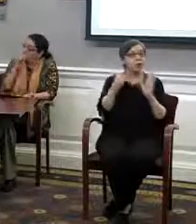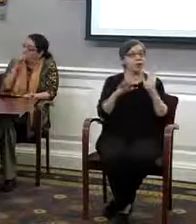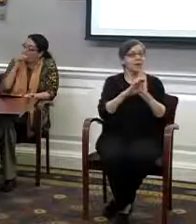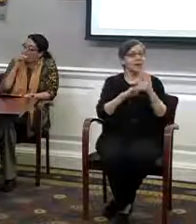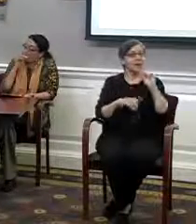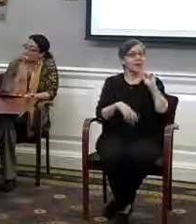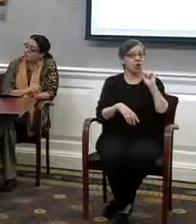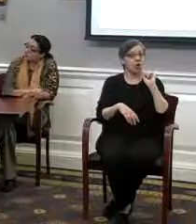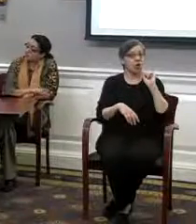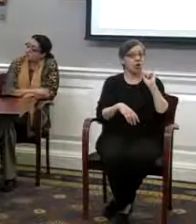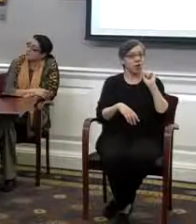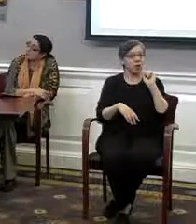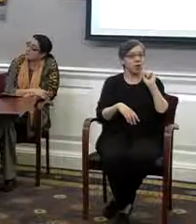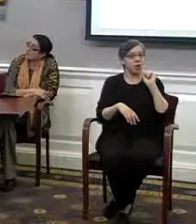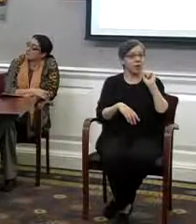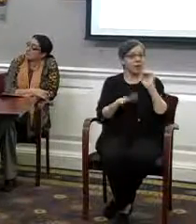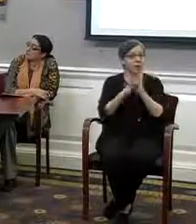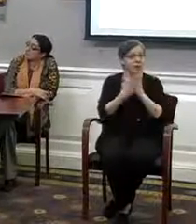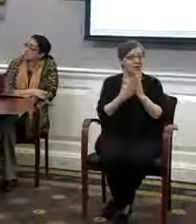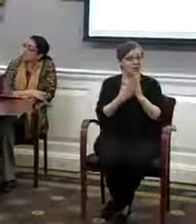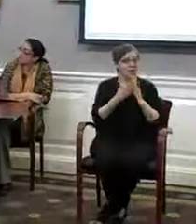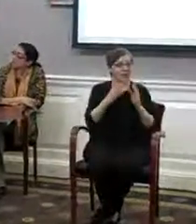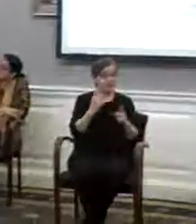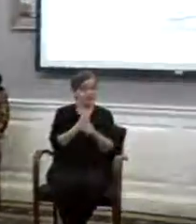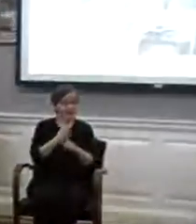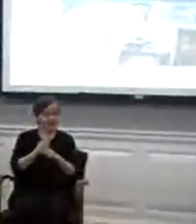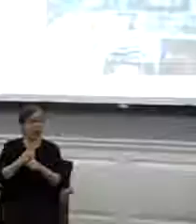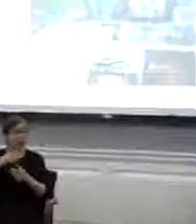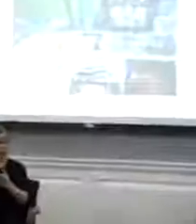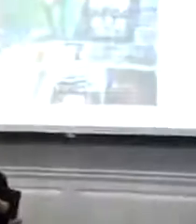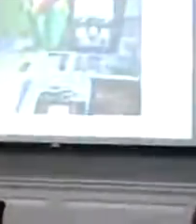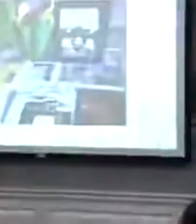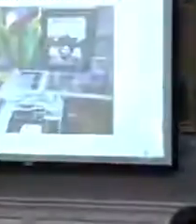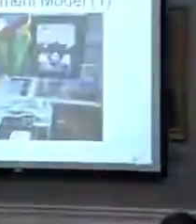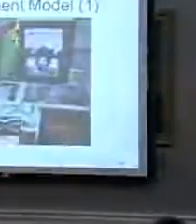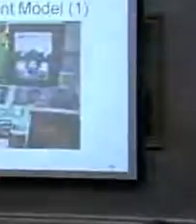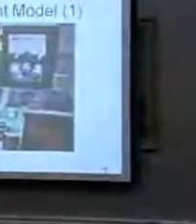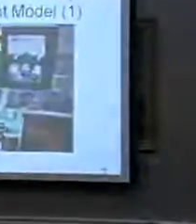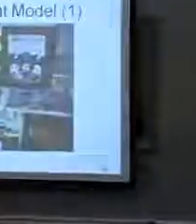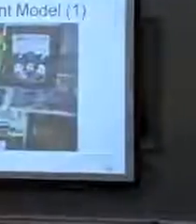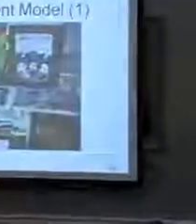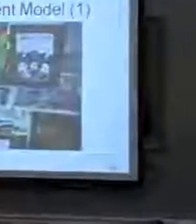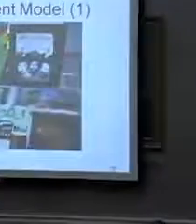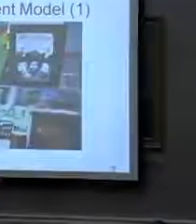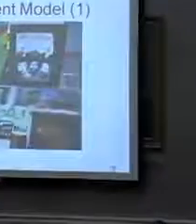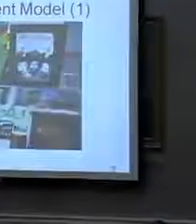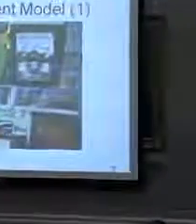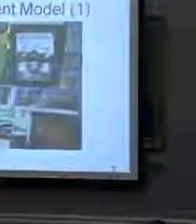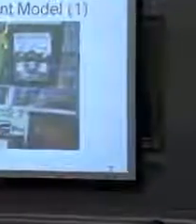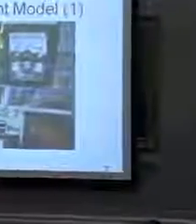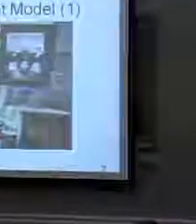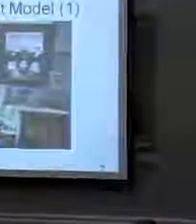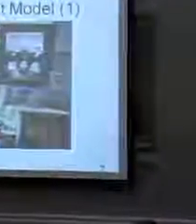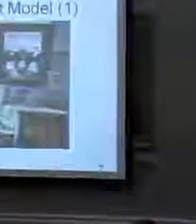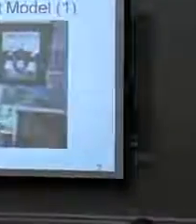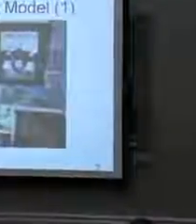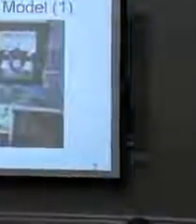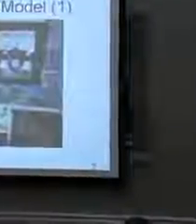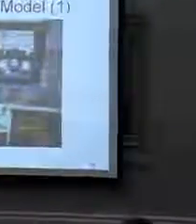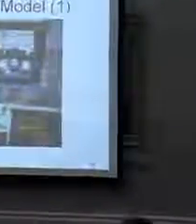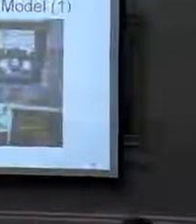display of books. And at the next table, we have publishers from around the